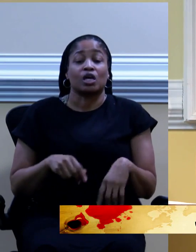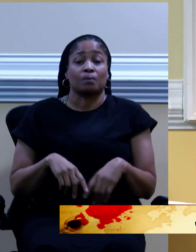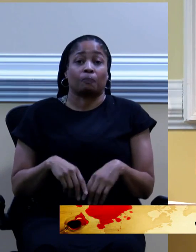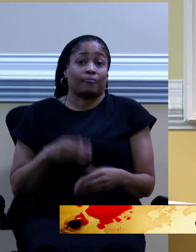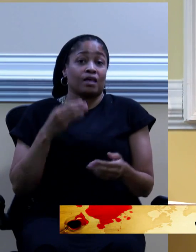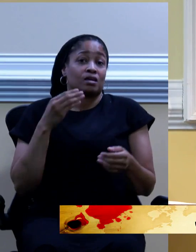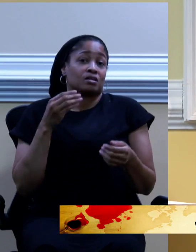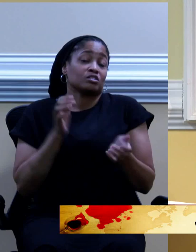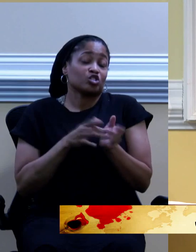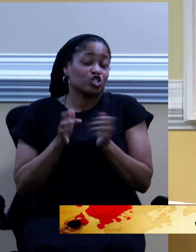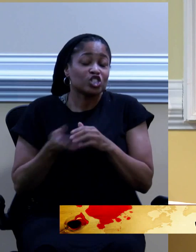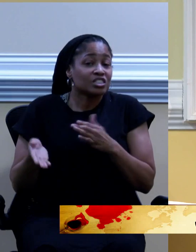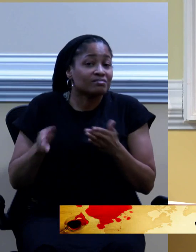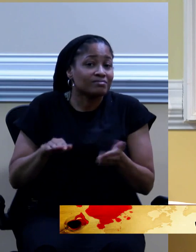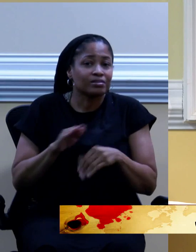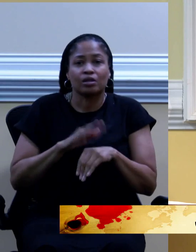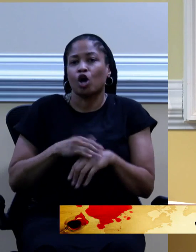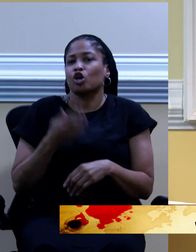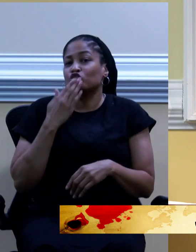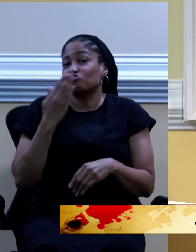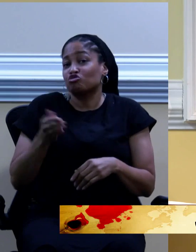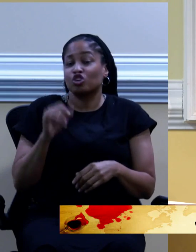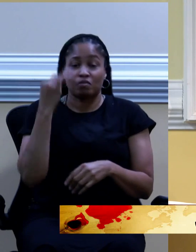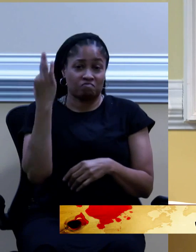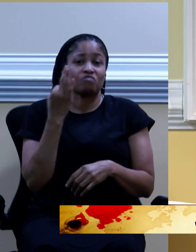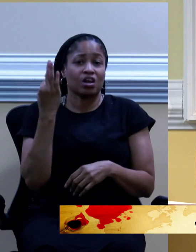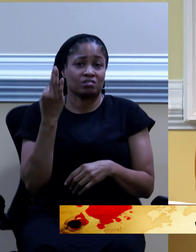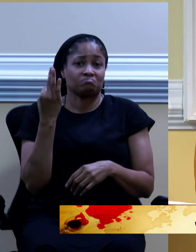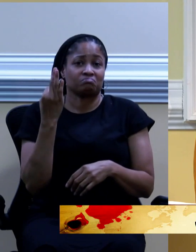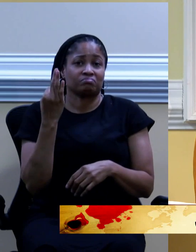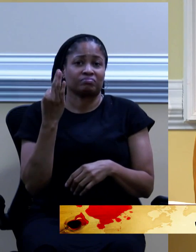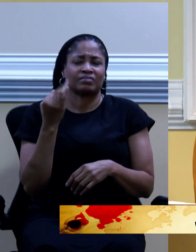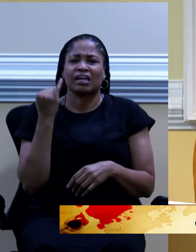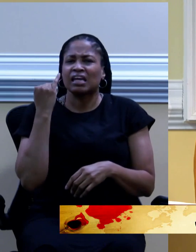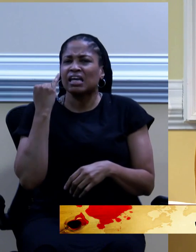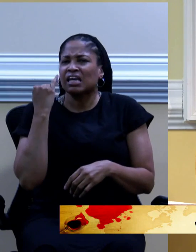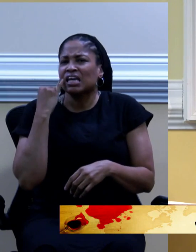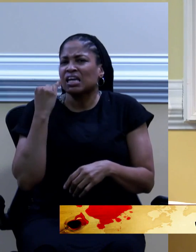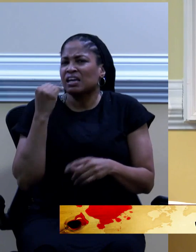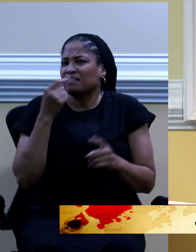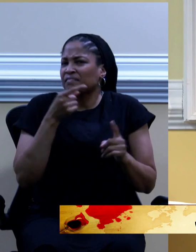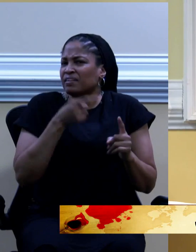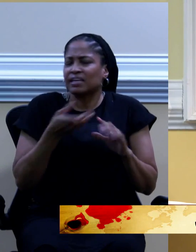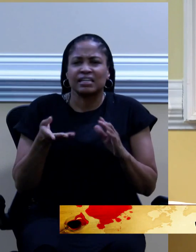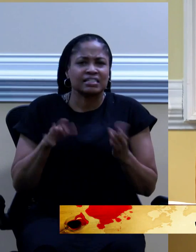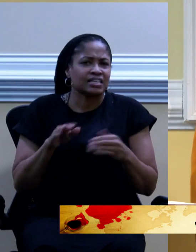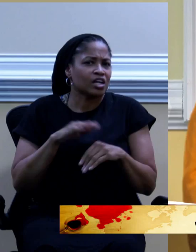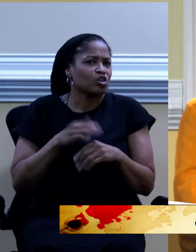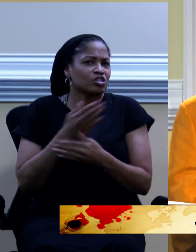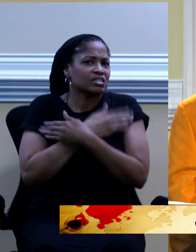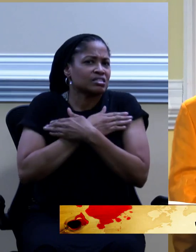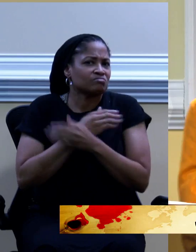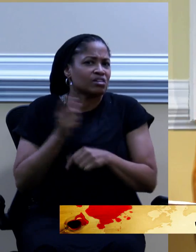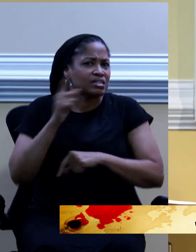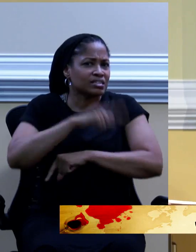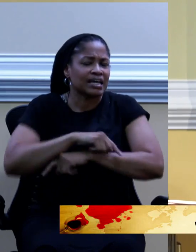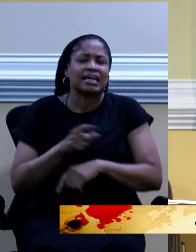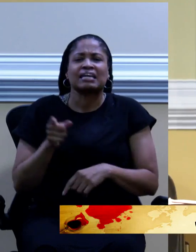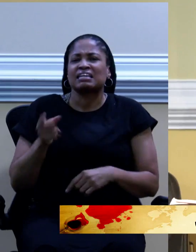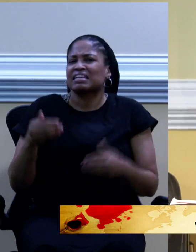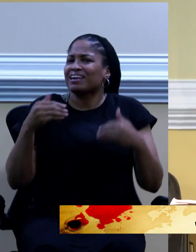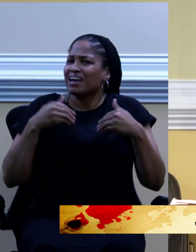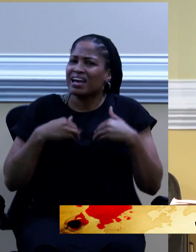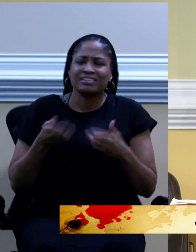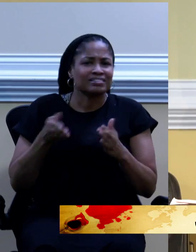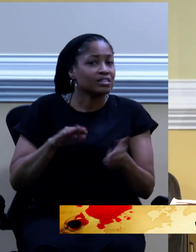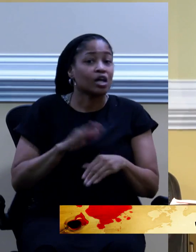know, they're right. Because if he died before the Sabbath day, he had to die on the Friday. I said, says high Sabbath,